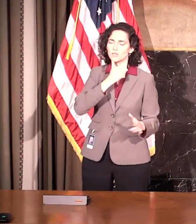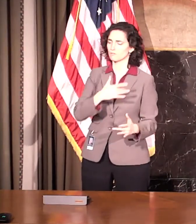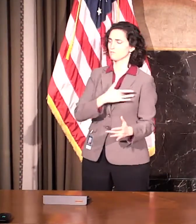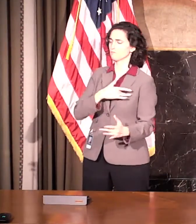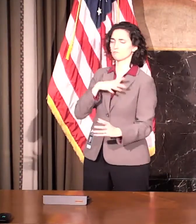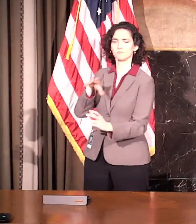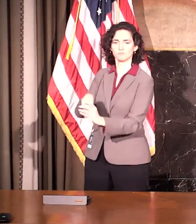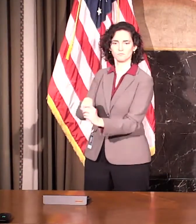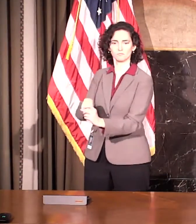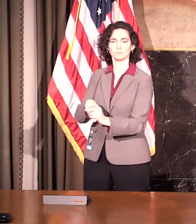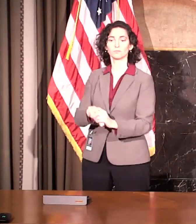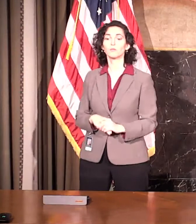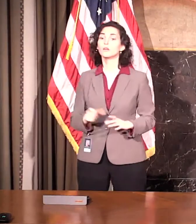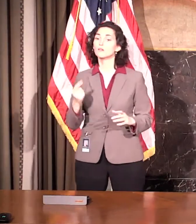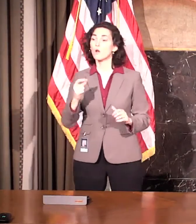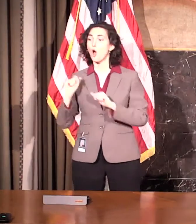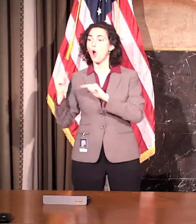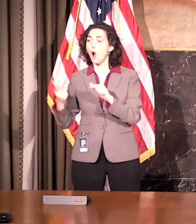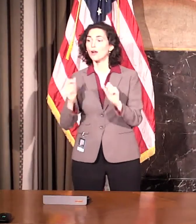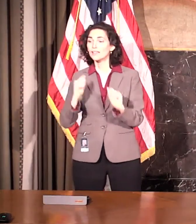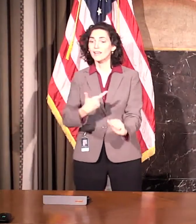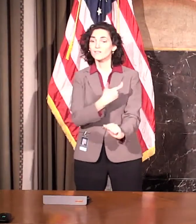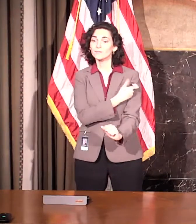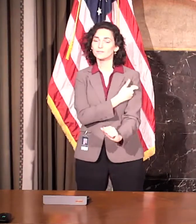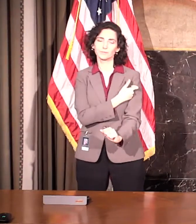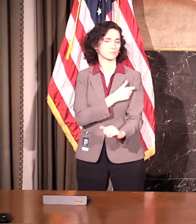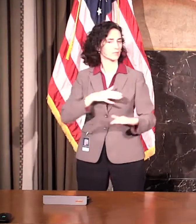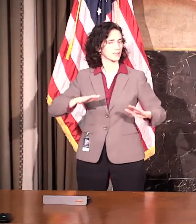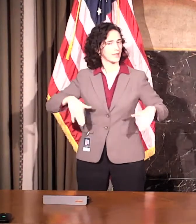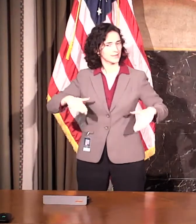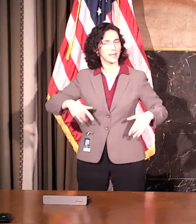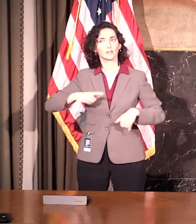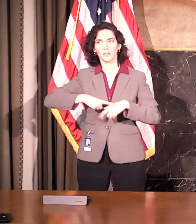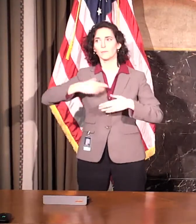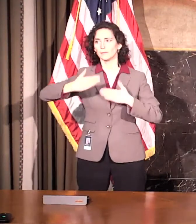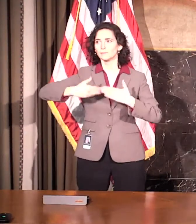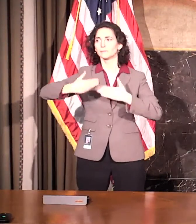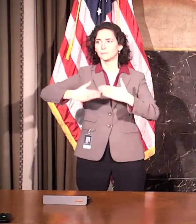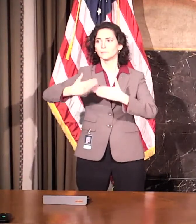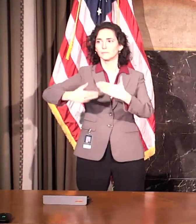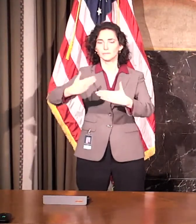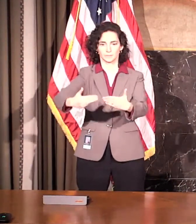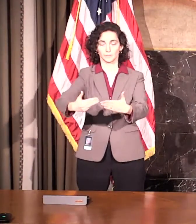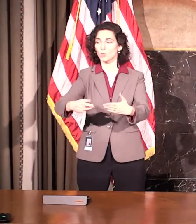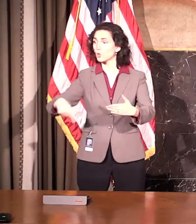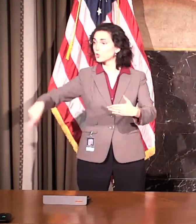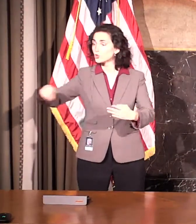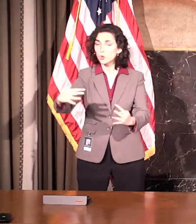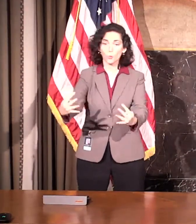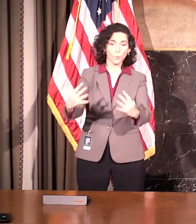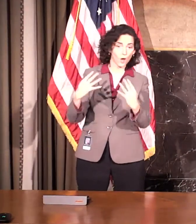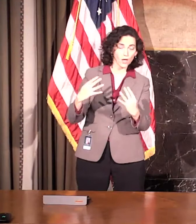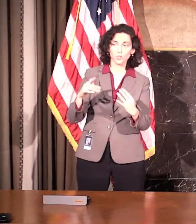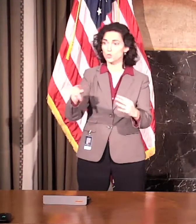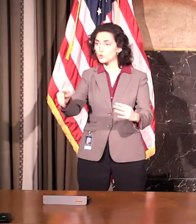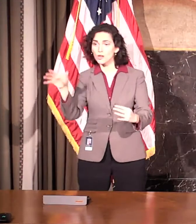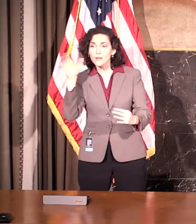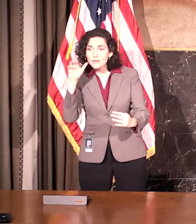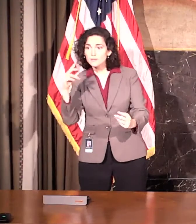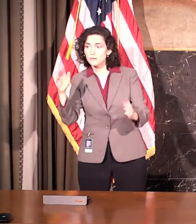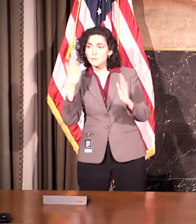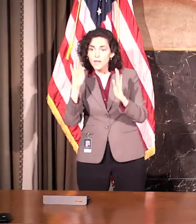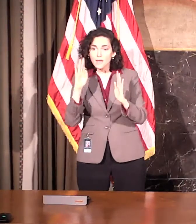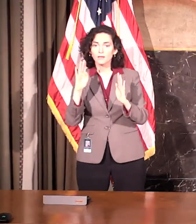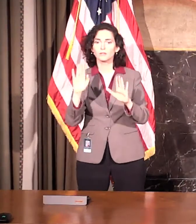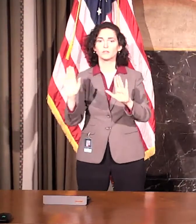the vaccine. So I would be remiss if I did not remind all of you who are watching and listening that we still have